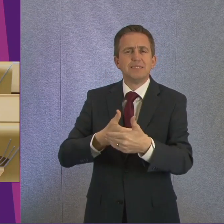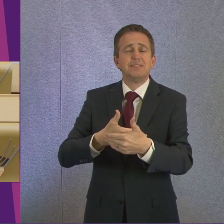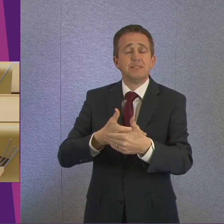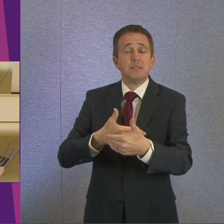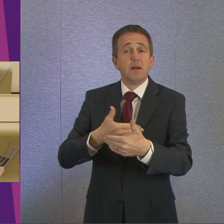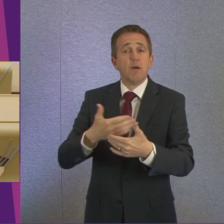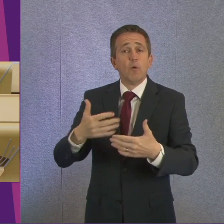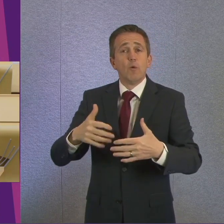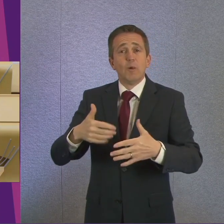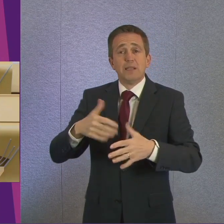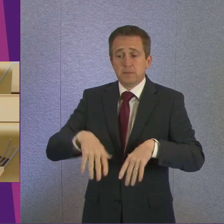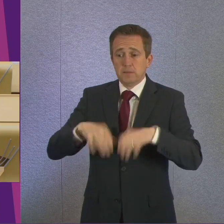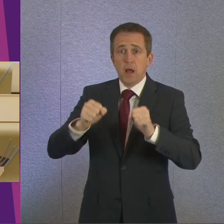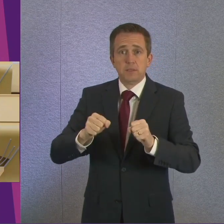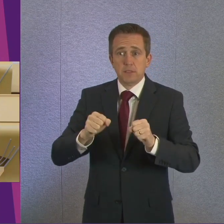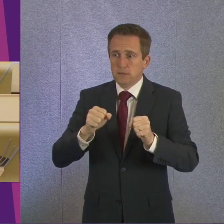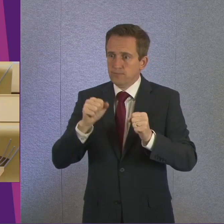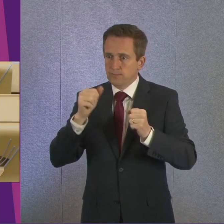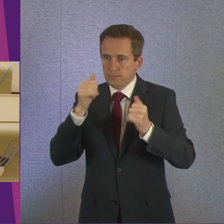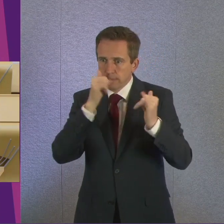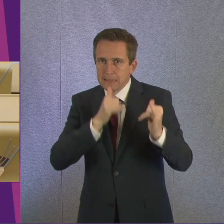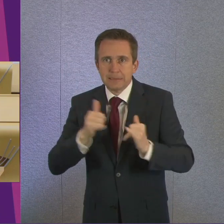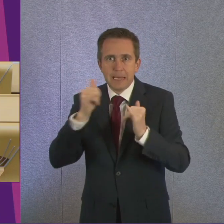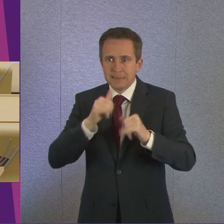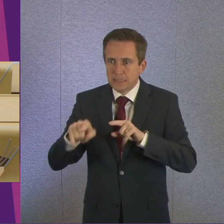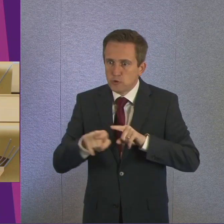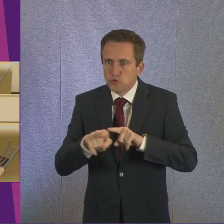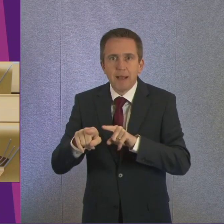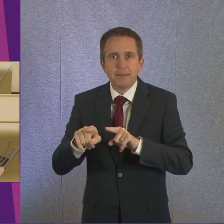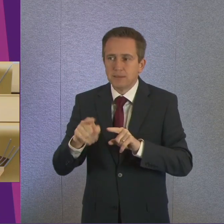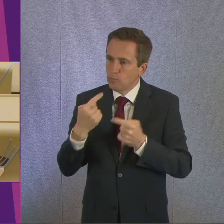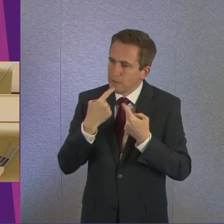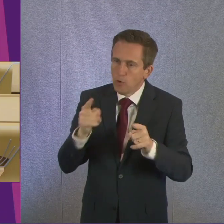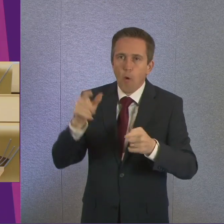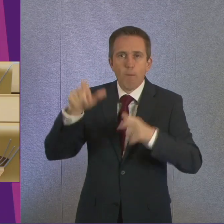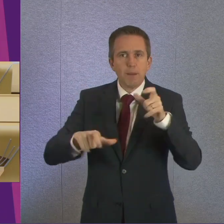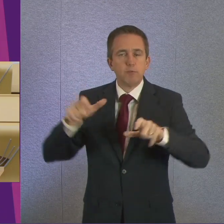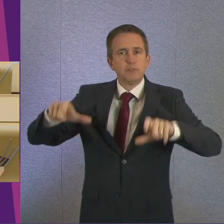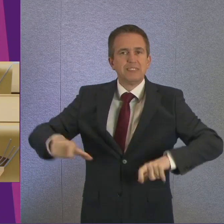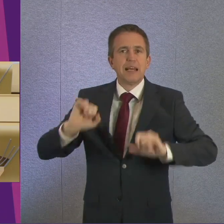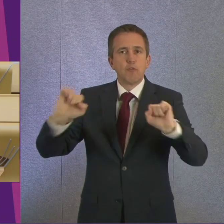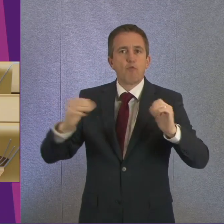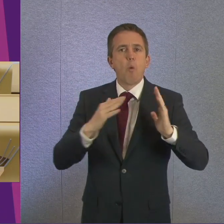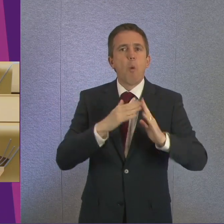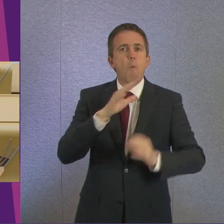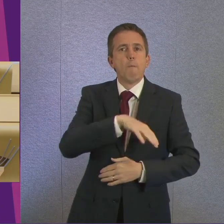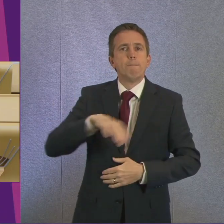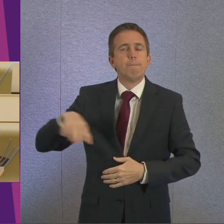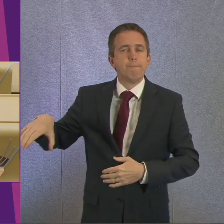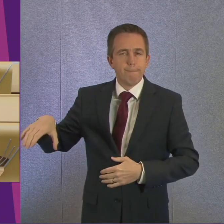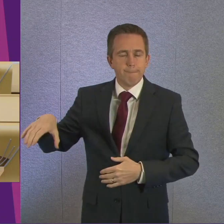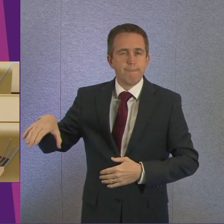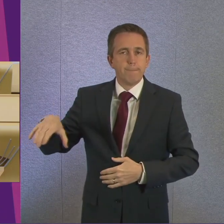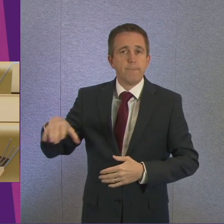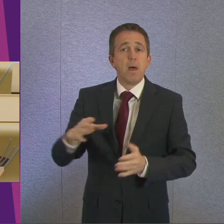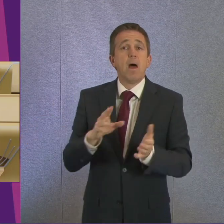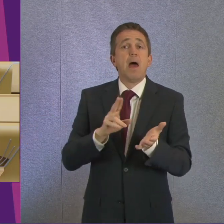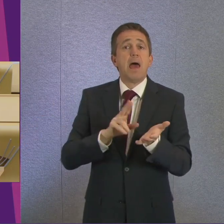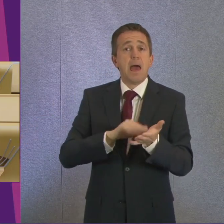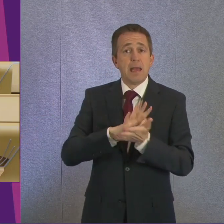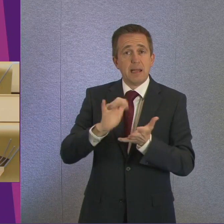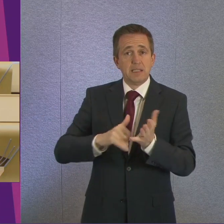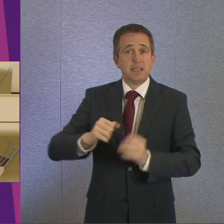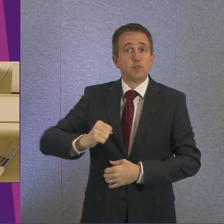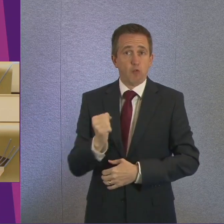and isolate, generally speaking, in people's own homes at the time. At the very start of all of this, the NHS in Scotland had